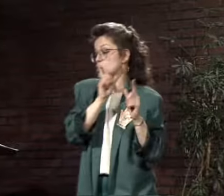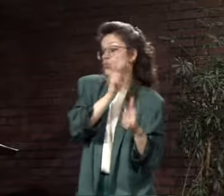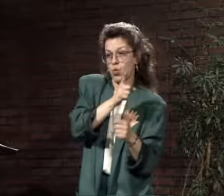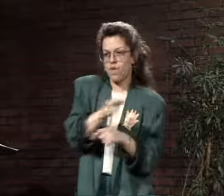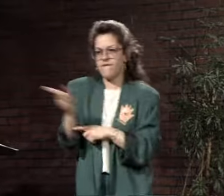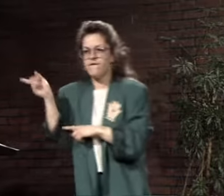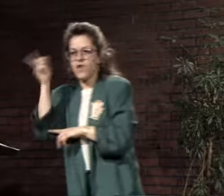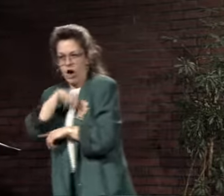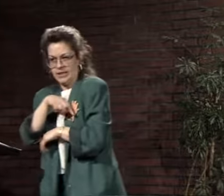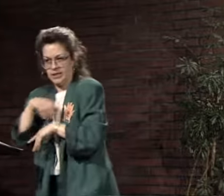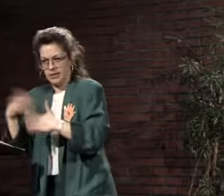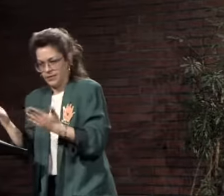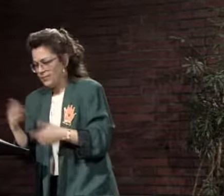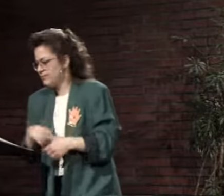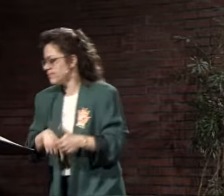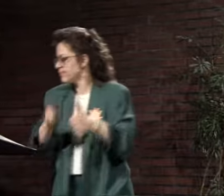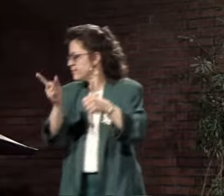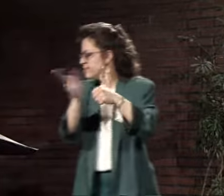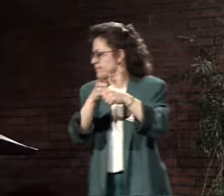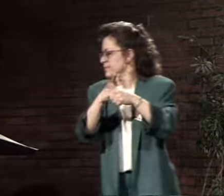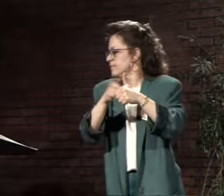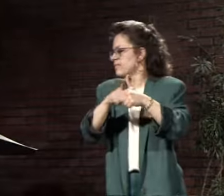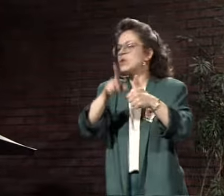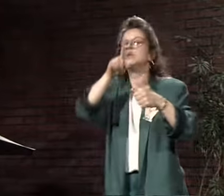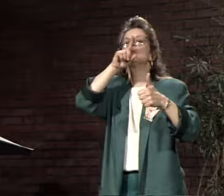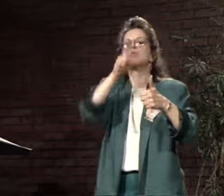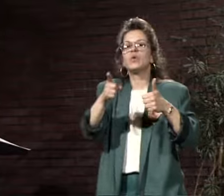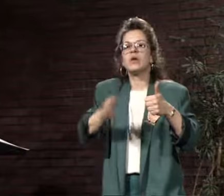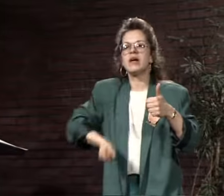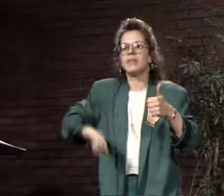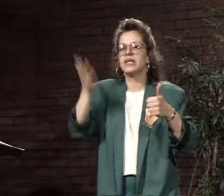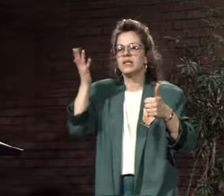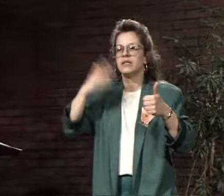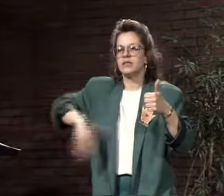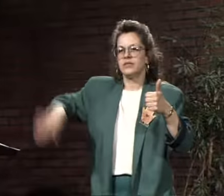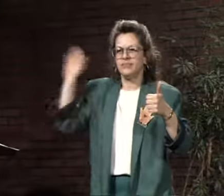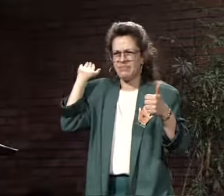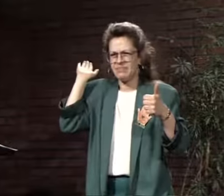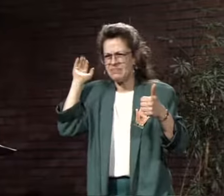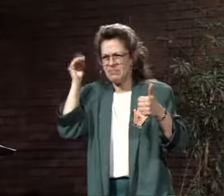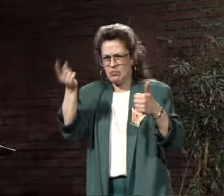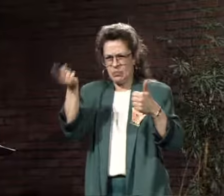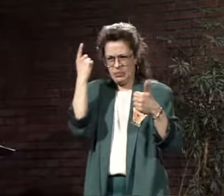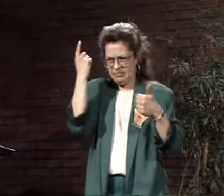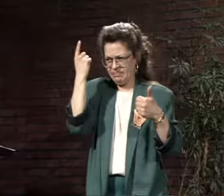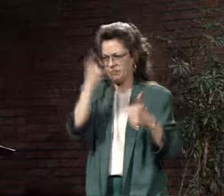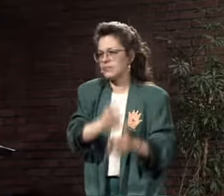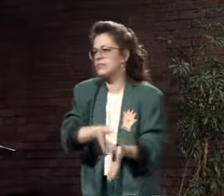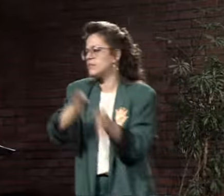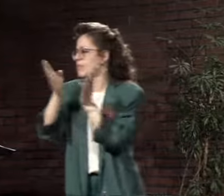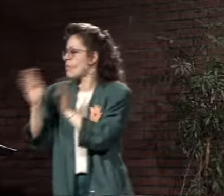can a person who knows sign also be an interpreter? True or false? How many for true?